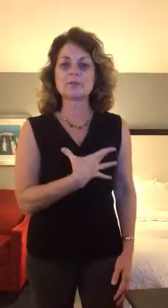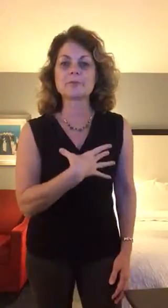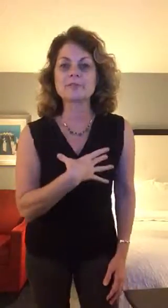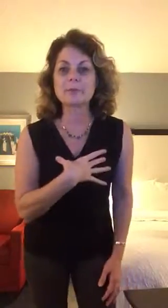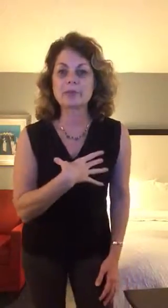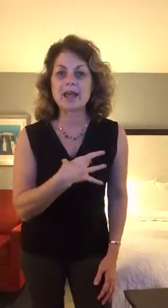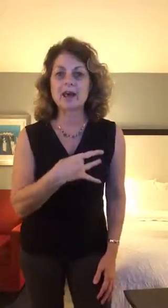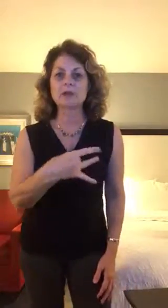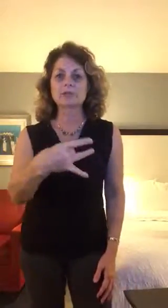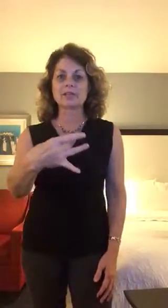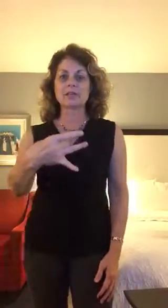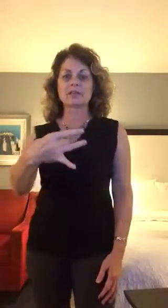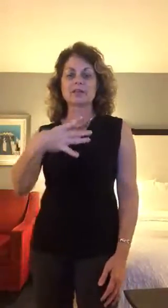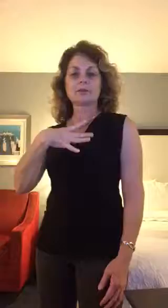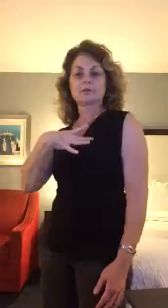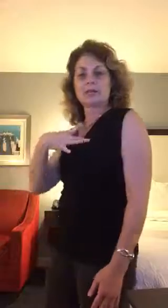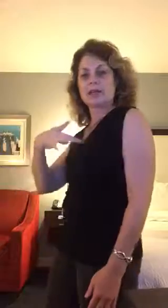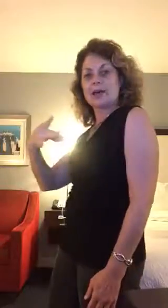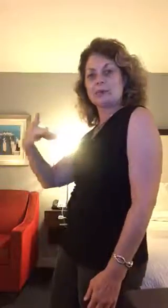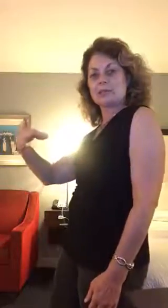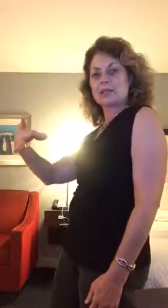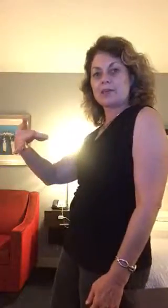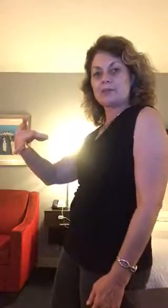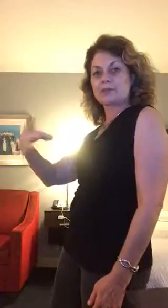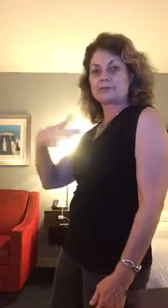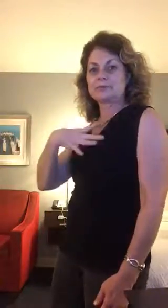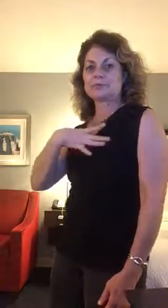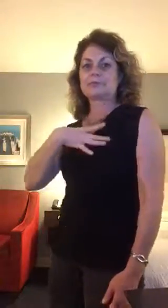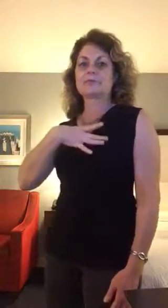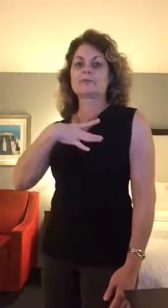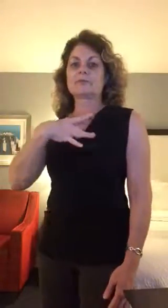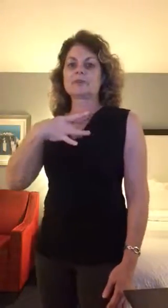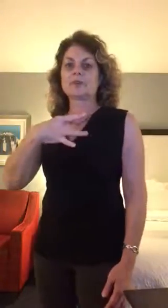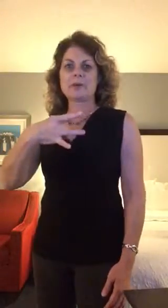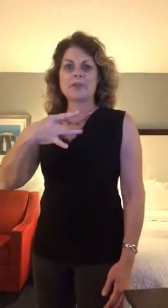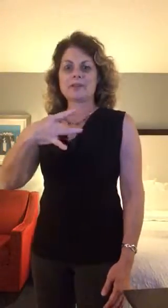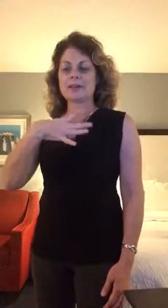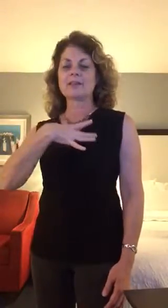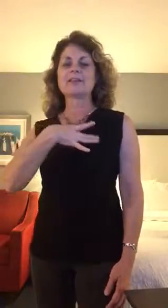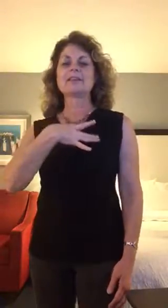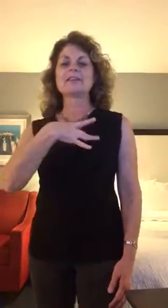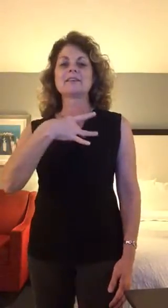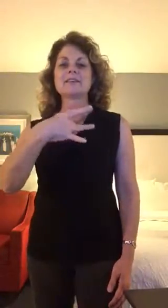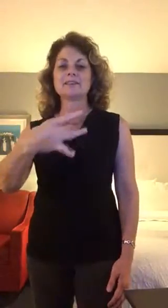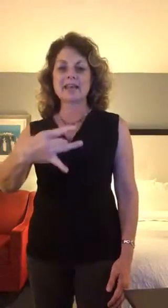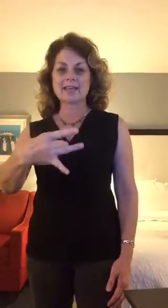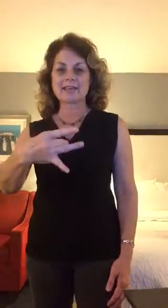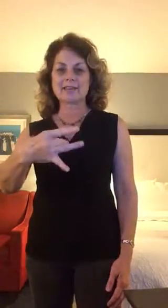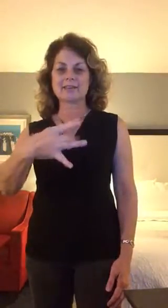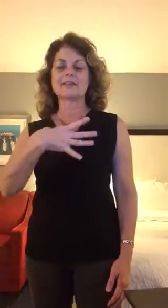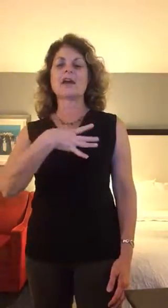them separate out and then bring it out together. Sorry about that light. Like.